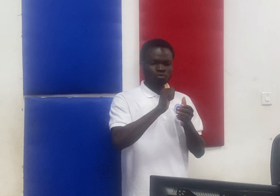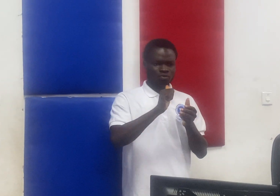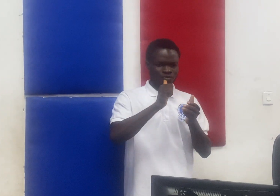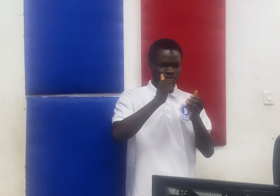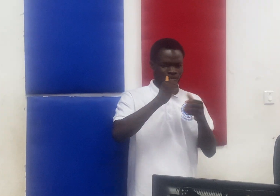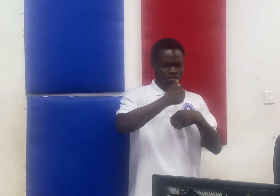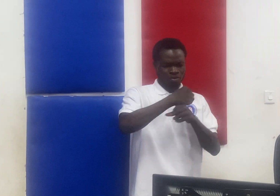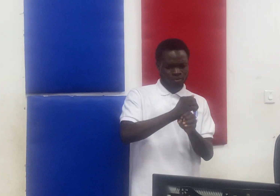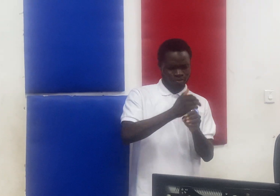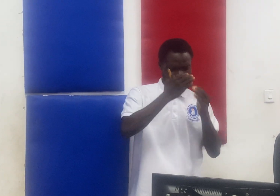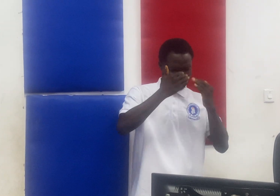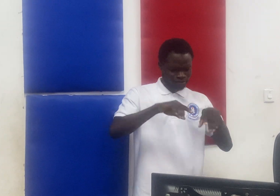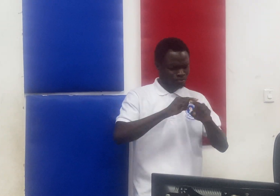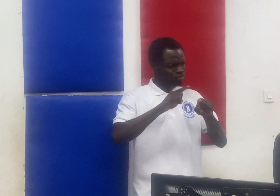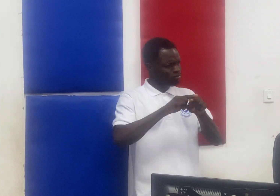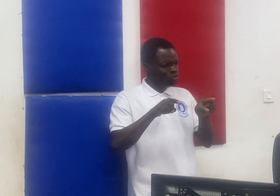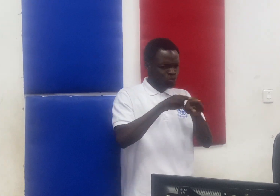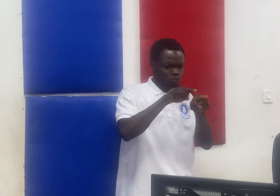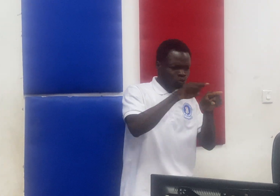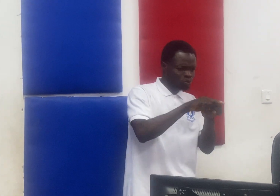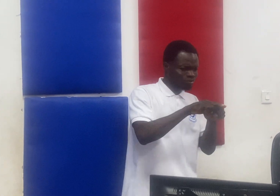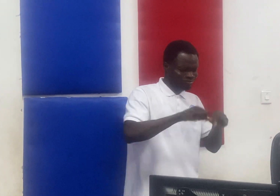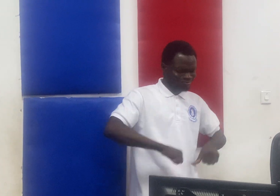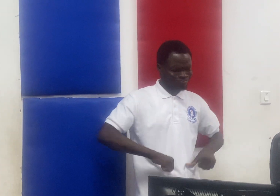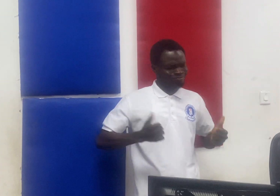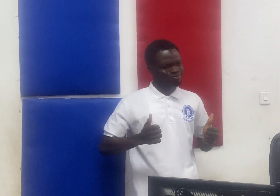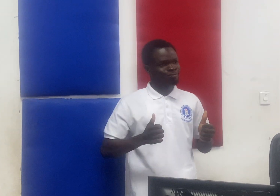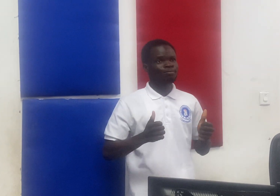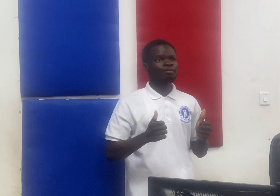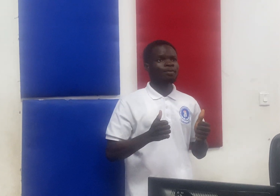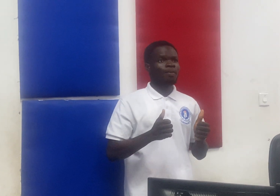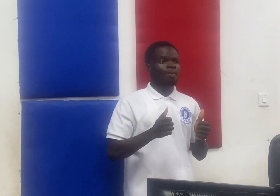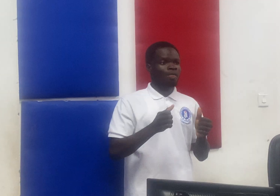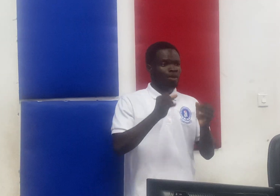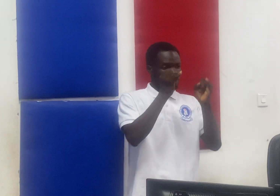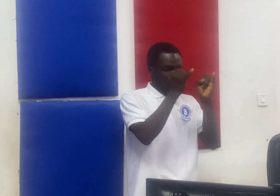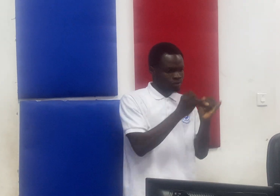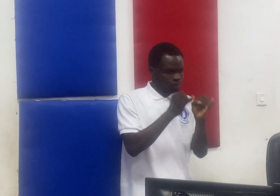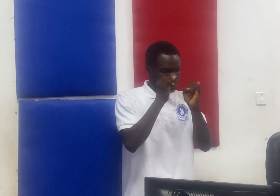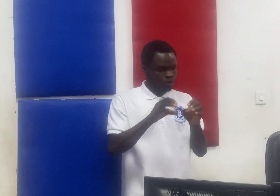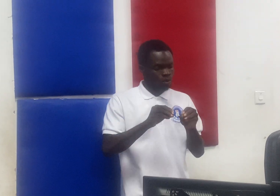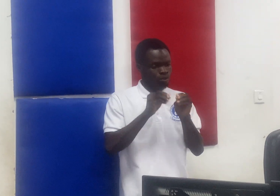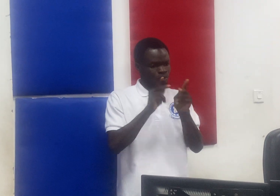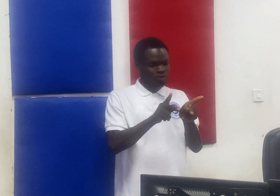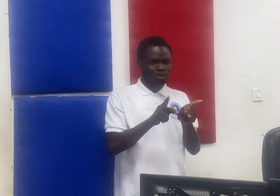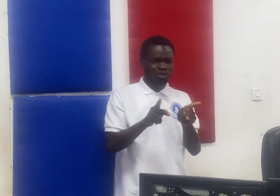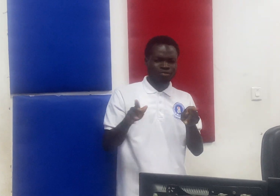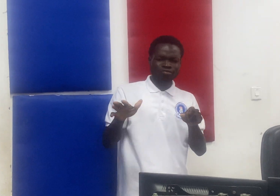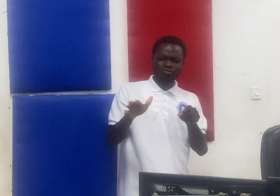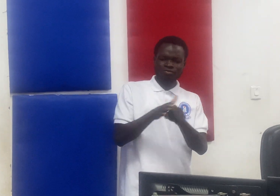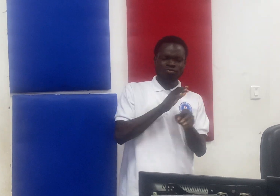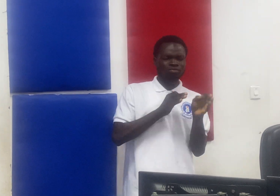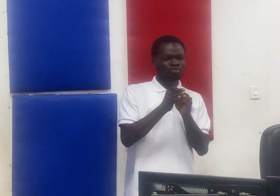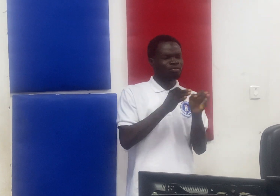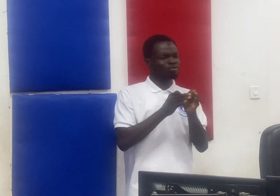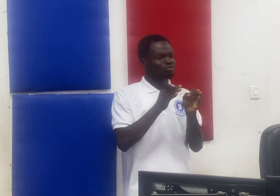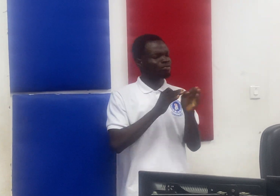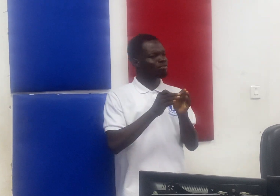but also deny individuals the opportunity to fully express their emotions and enjoy